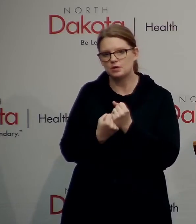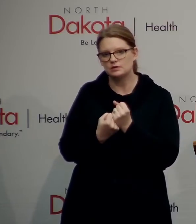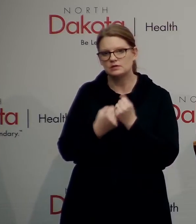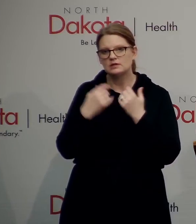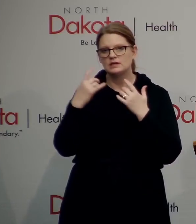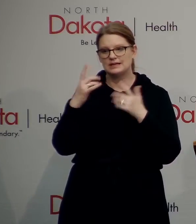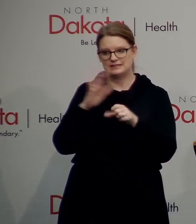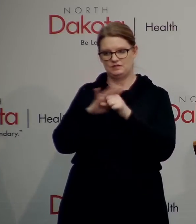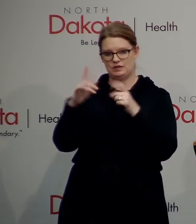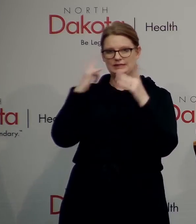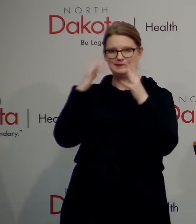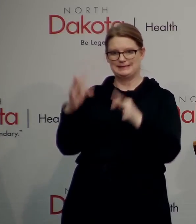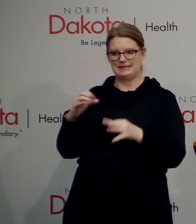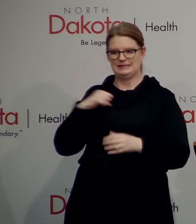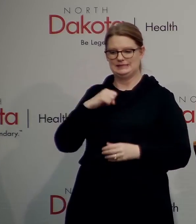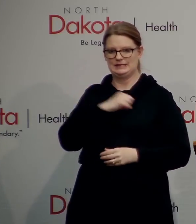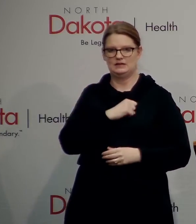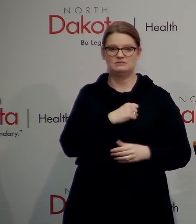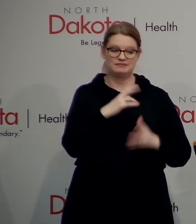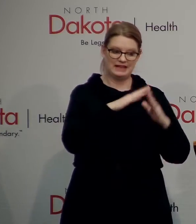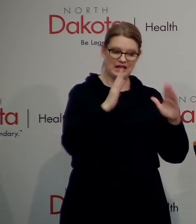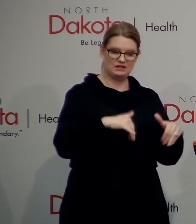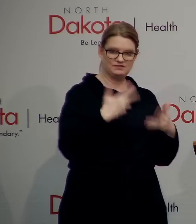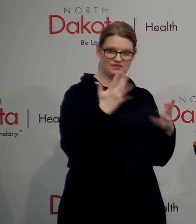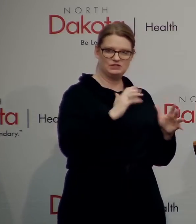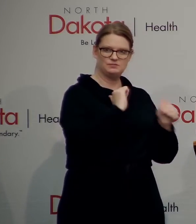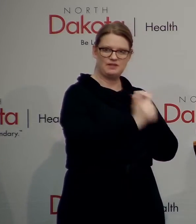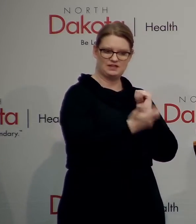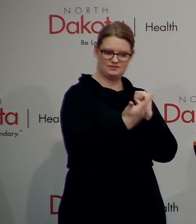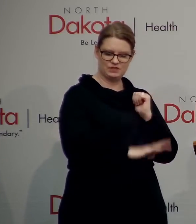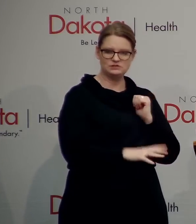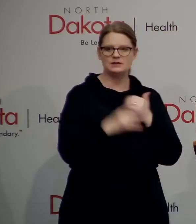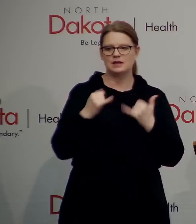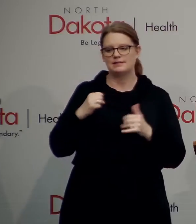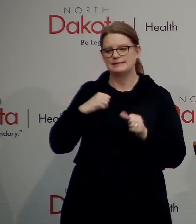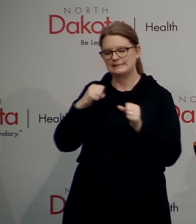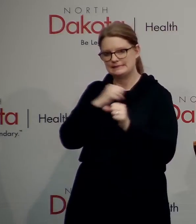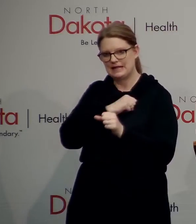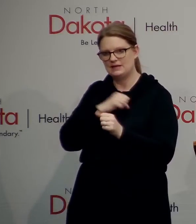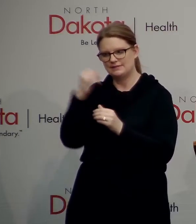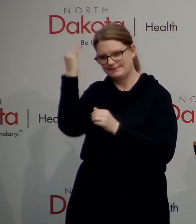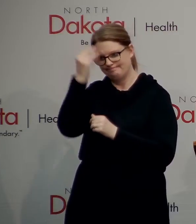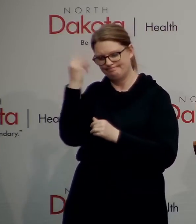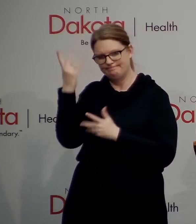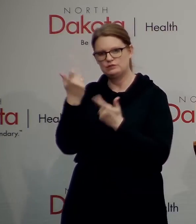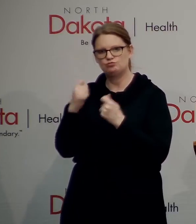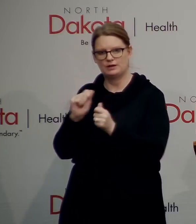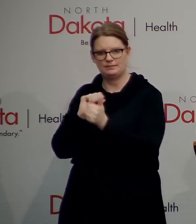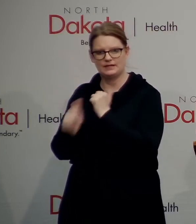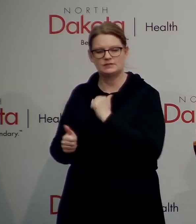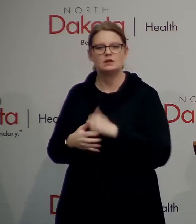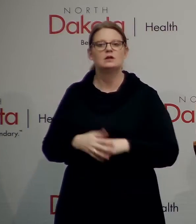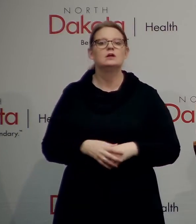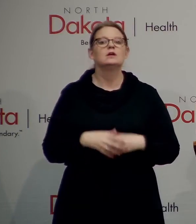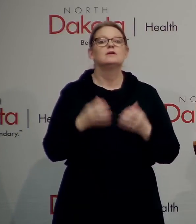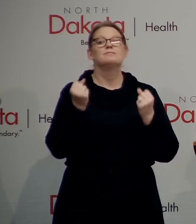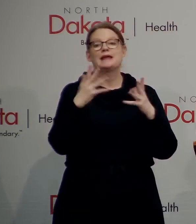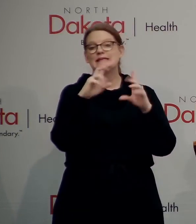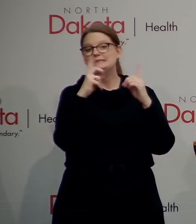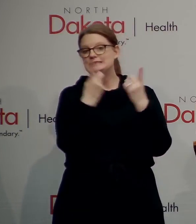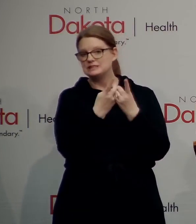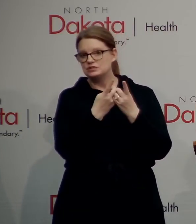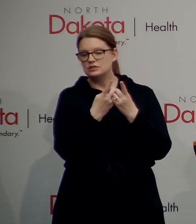in the Senate, having previously passed the House. In the meantime, many districts have reported that they are